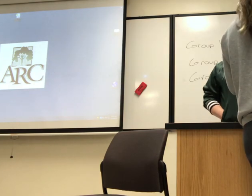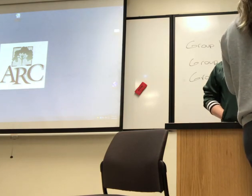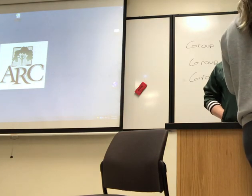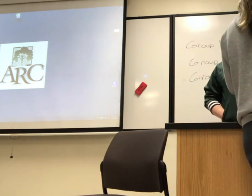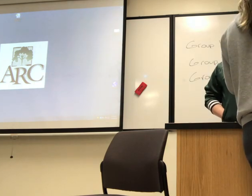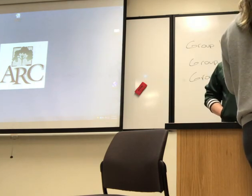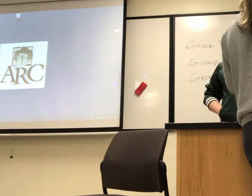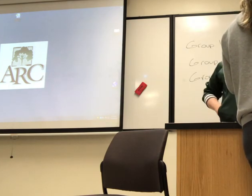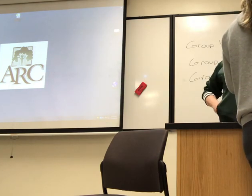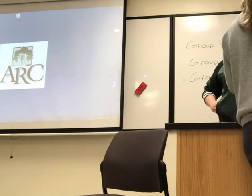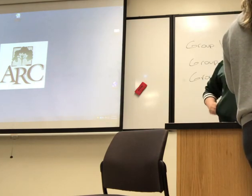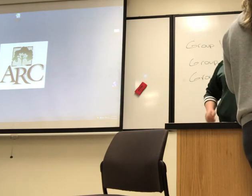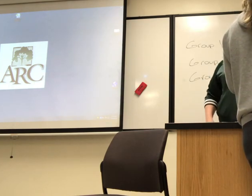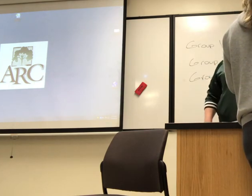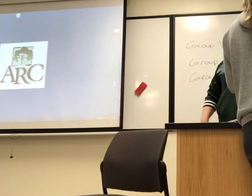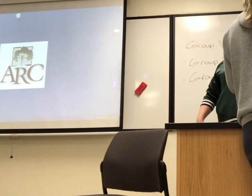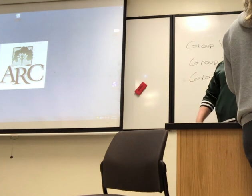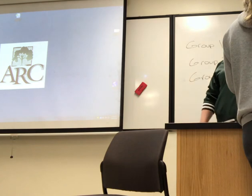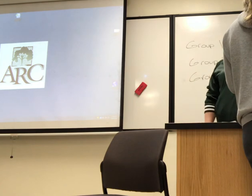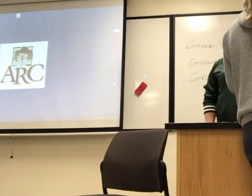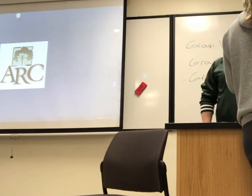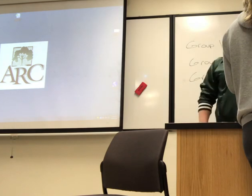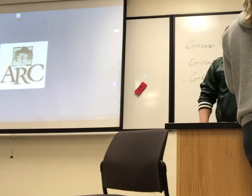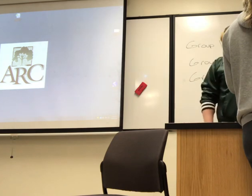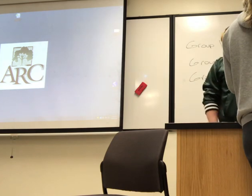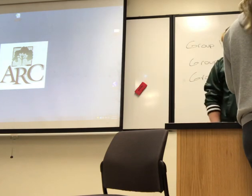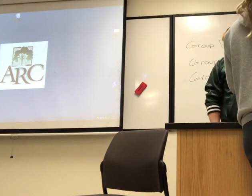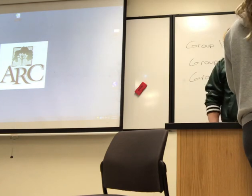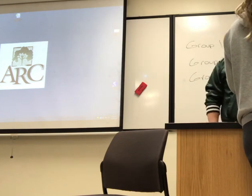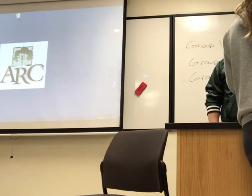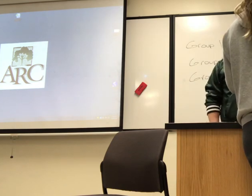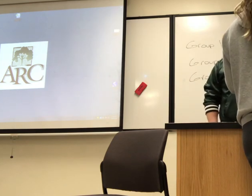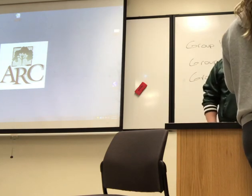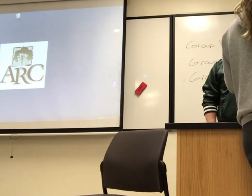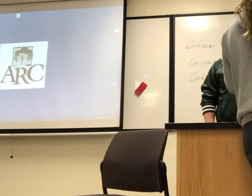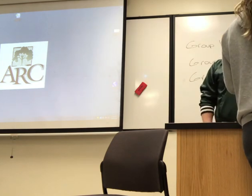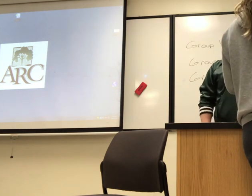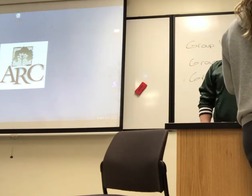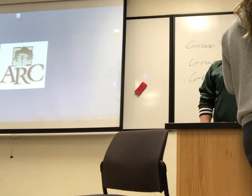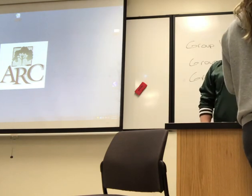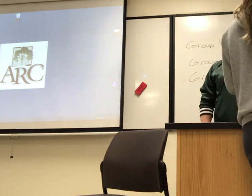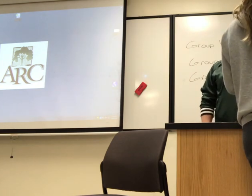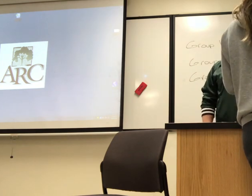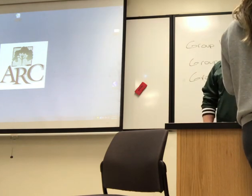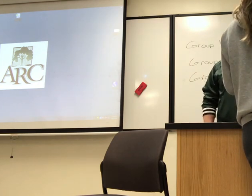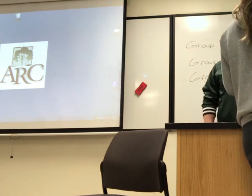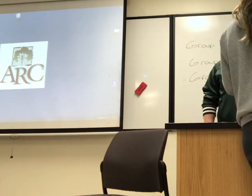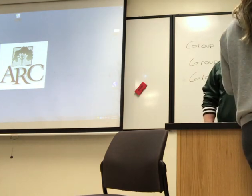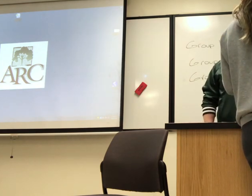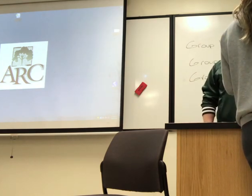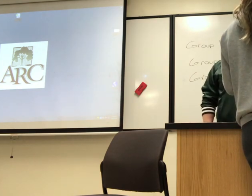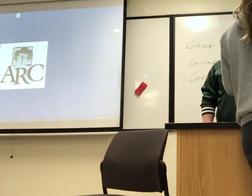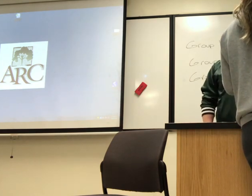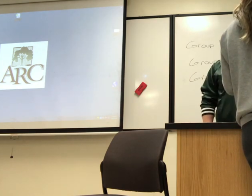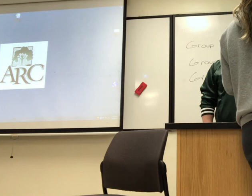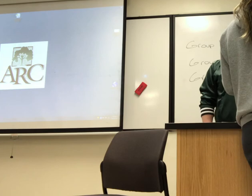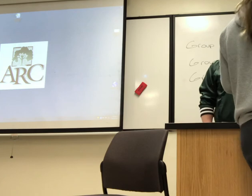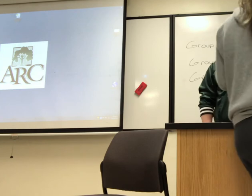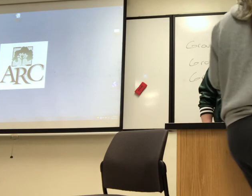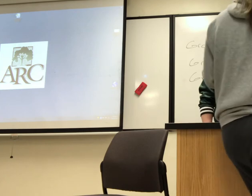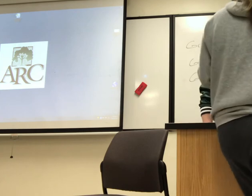So if that model right there is there, I guess, yes. I don't know what's on there. Okay, perfect. Great.